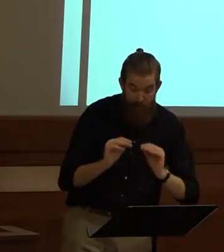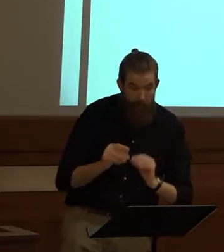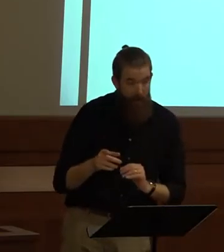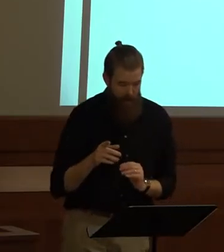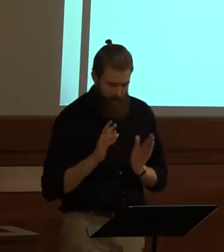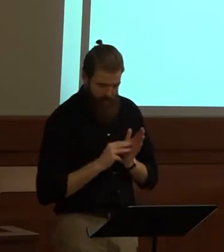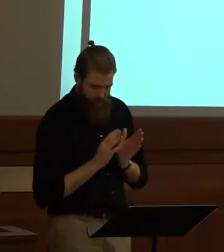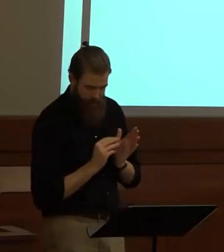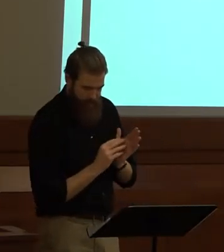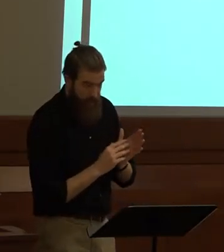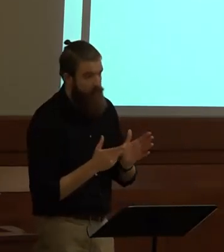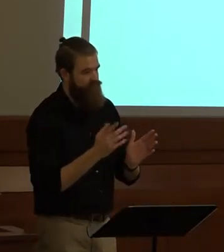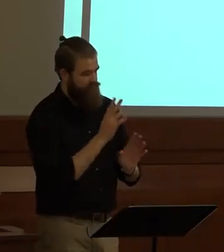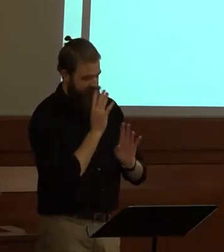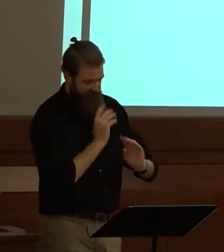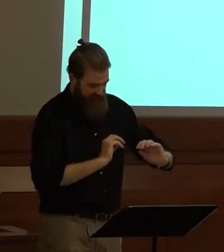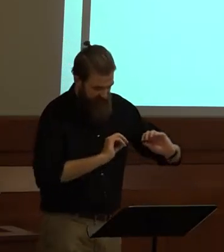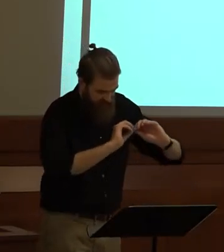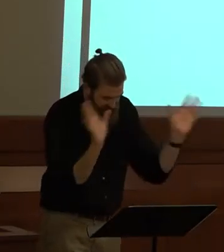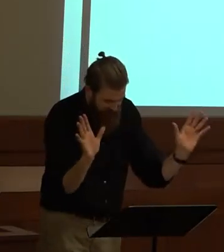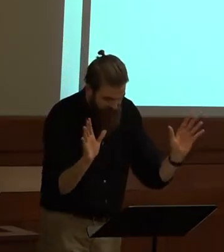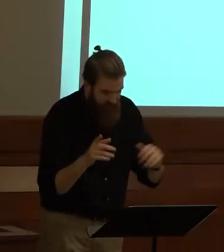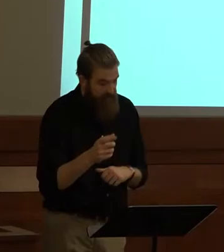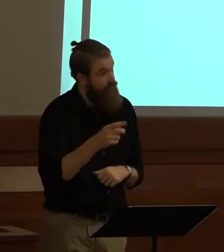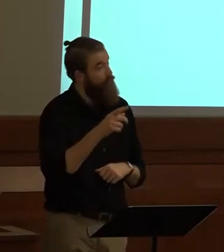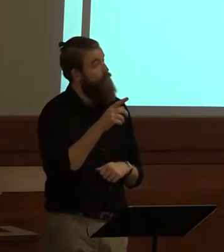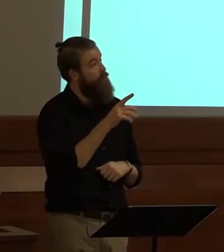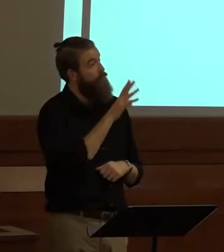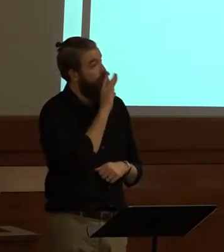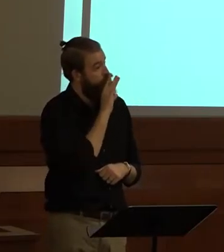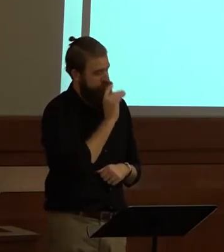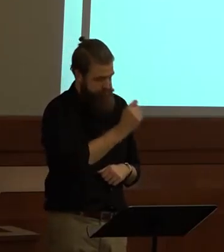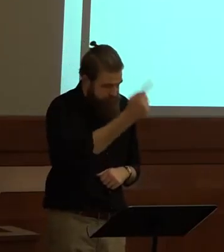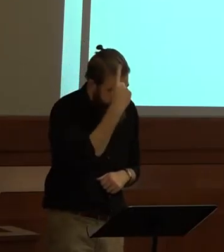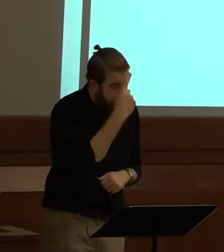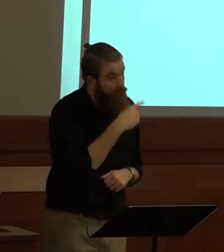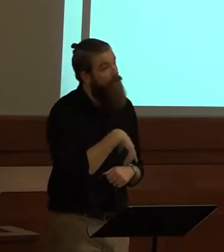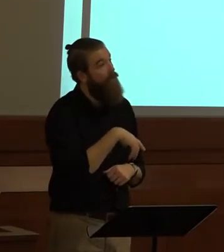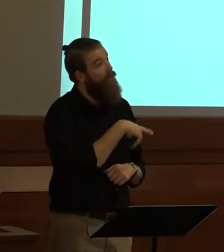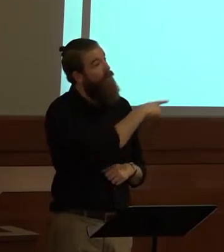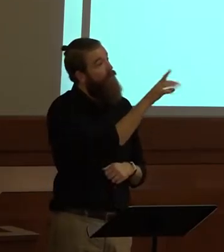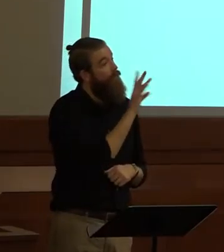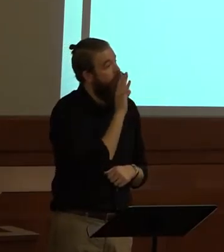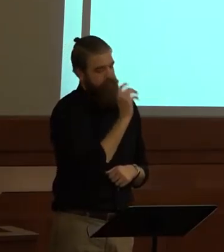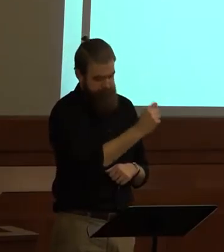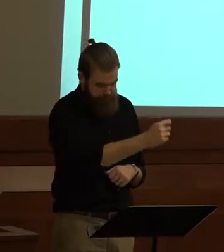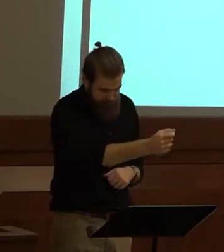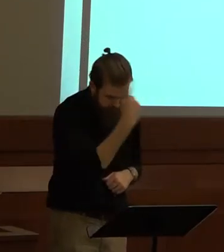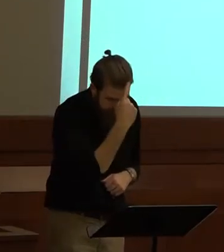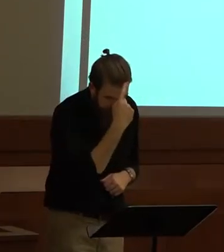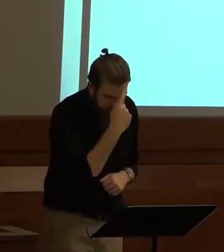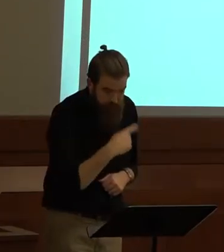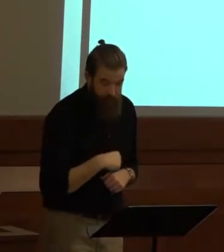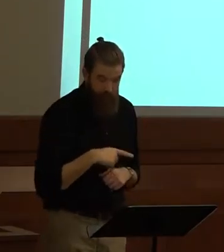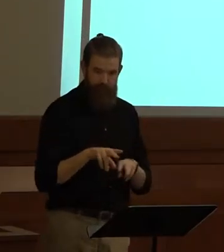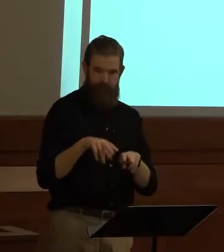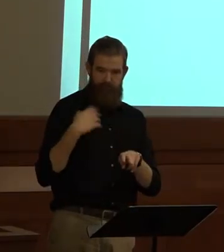I would not want Our Lady to make that a condition for becoming a priest." So you see, he already knew he wanted to be a priest when he was 14 or